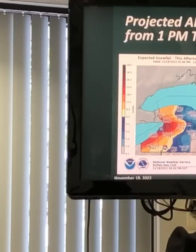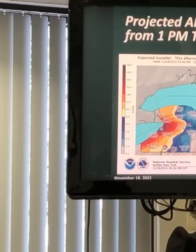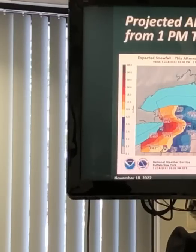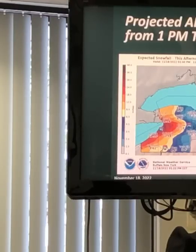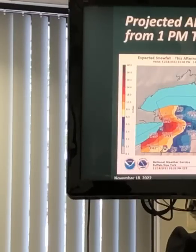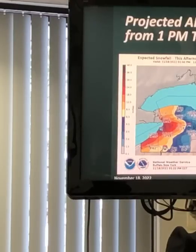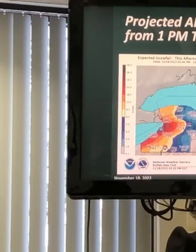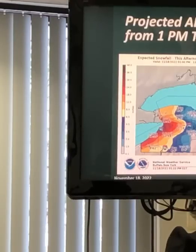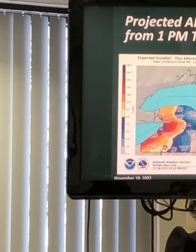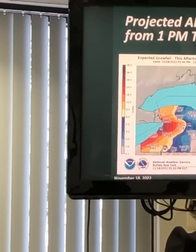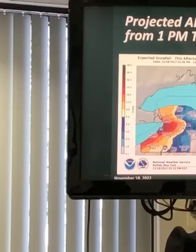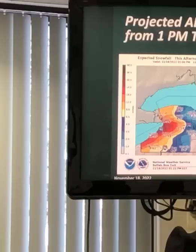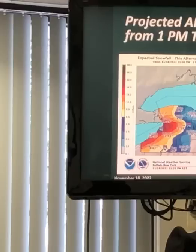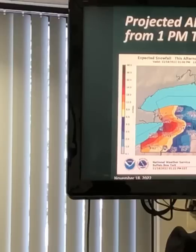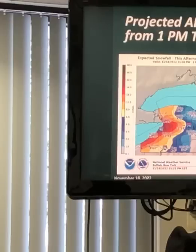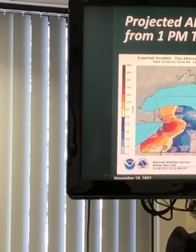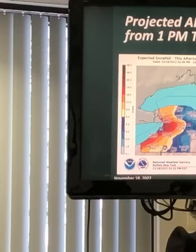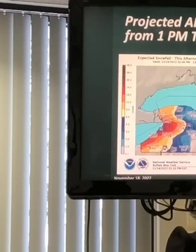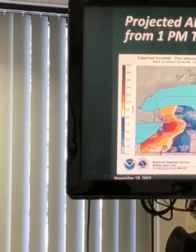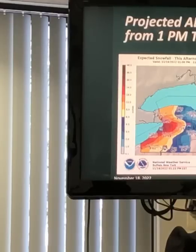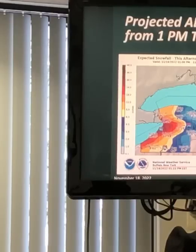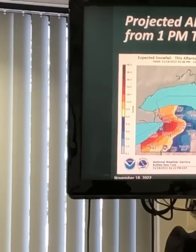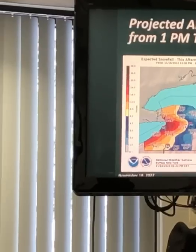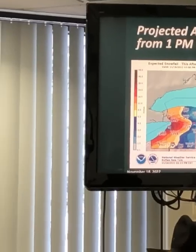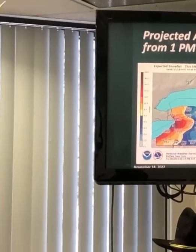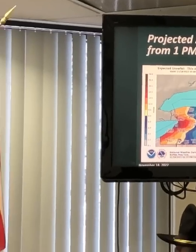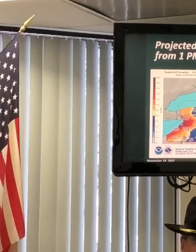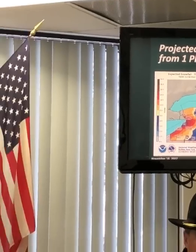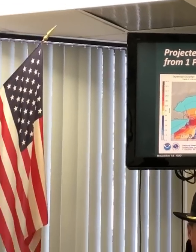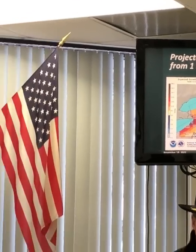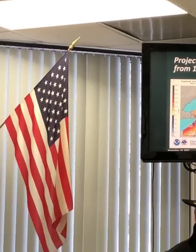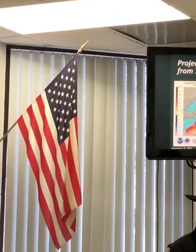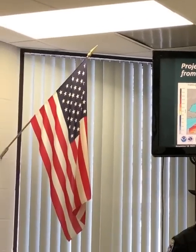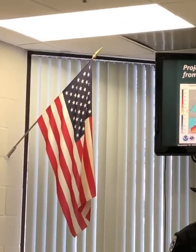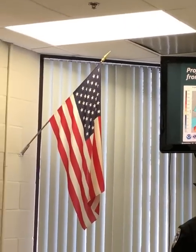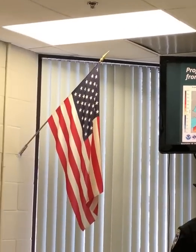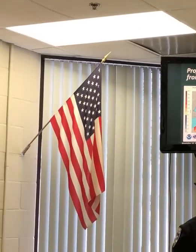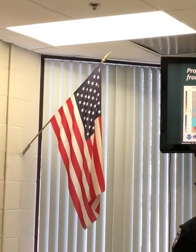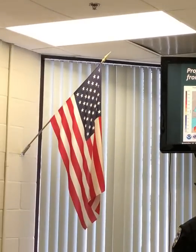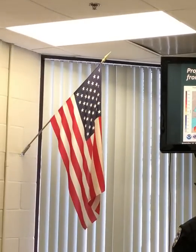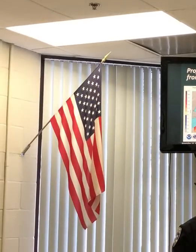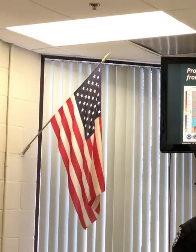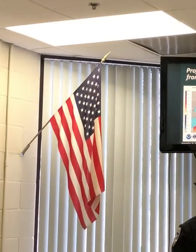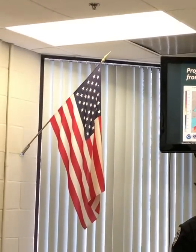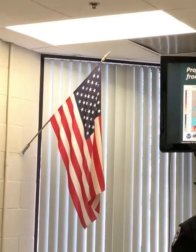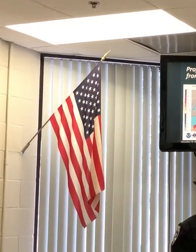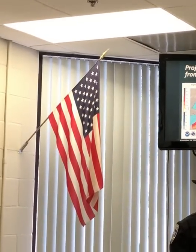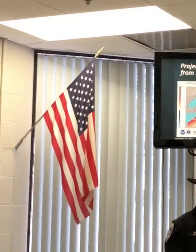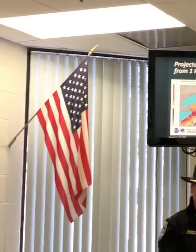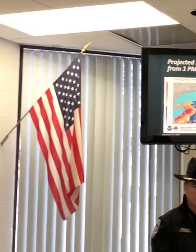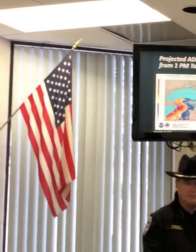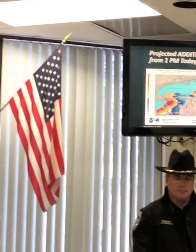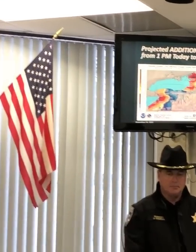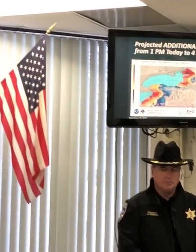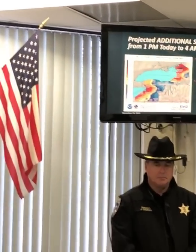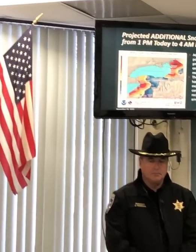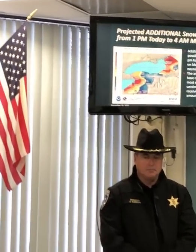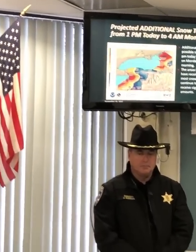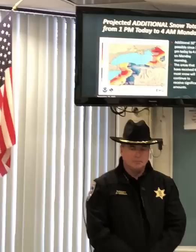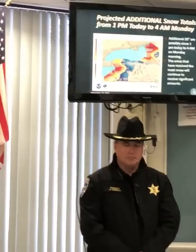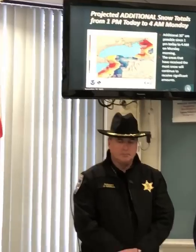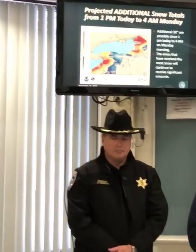building collapse in the town of Hamburg. We're starting to see some other issues because of the heavy, wet snow. And if you add this much more snow on, another